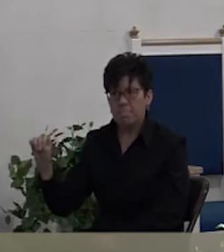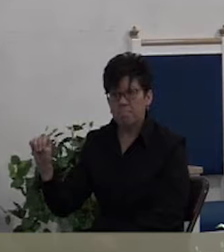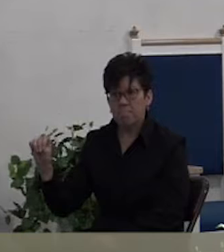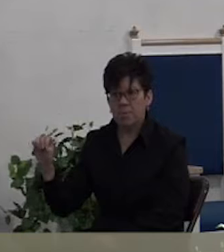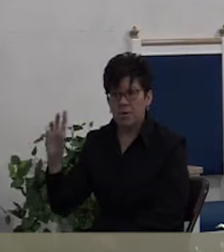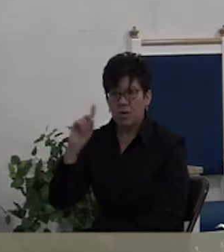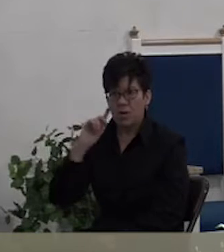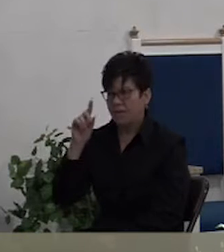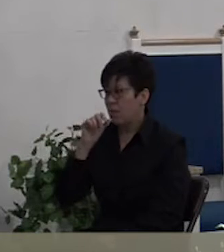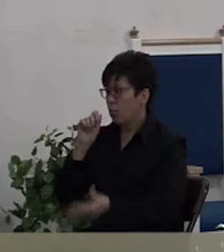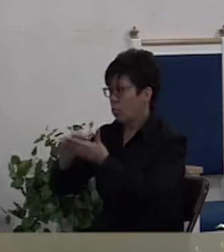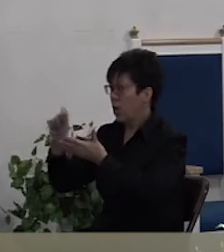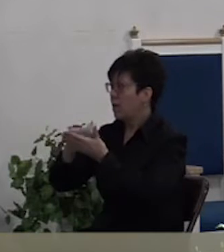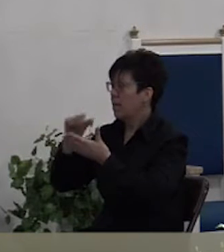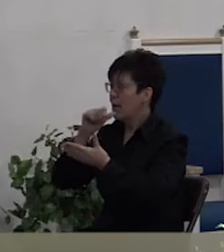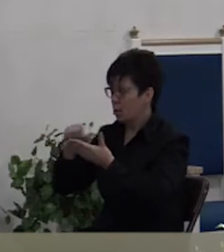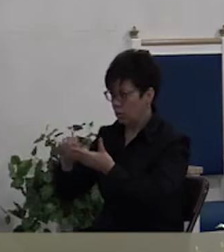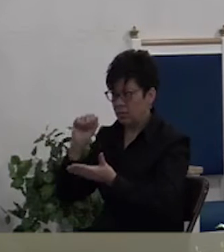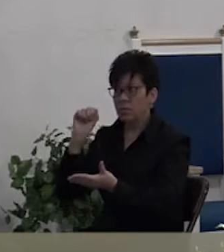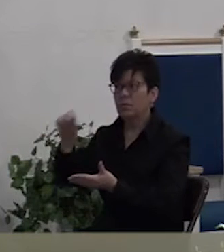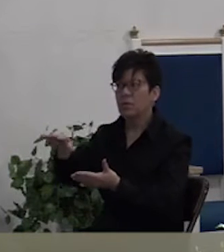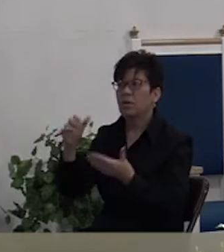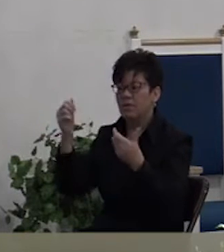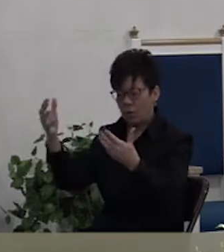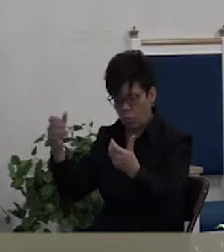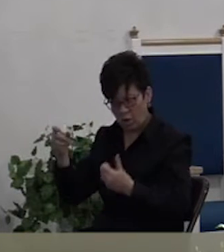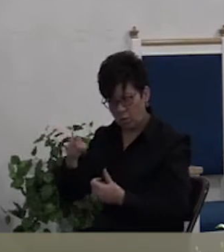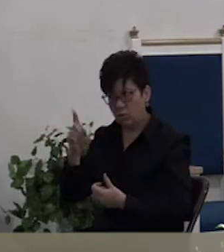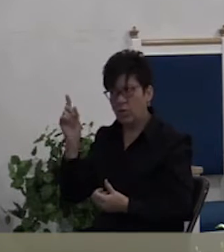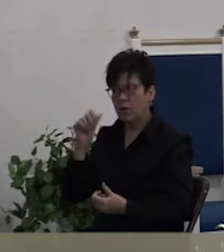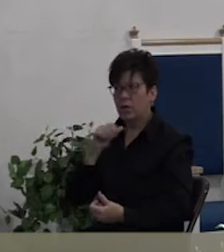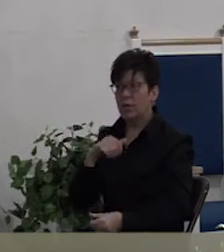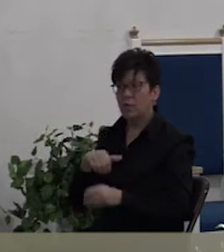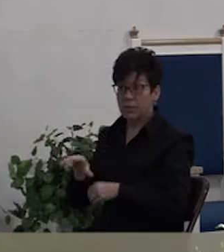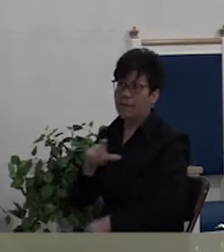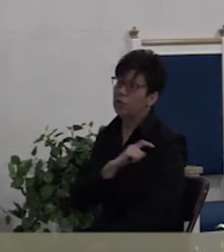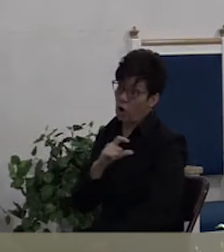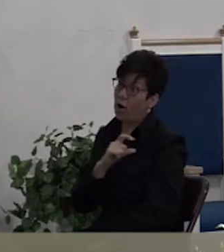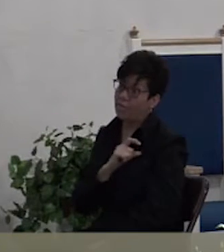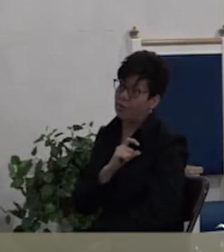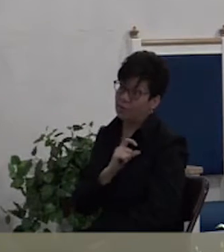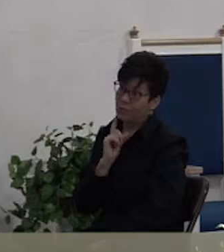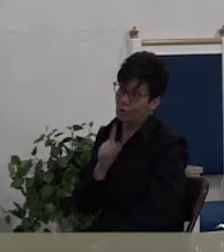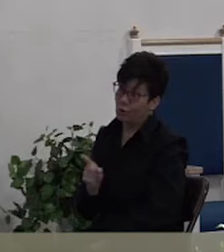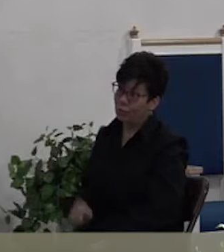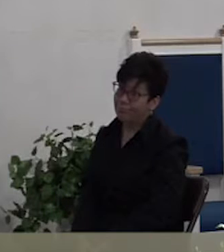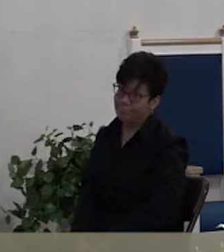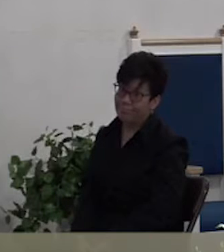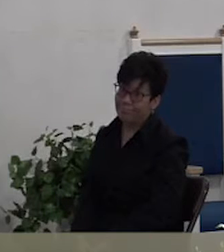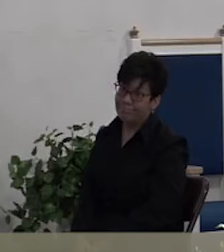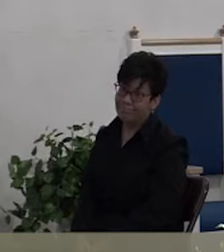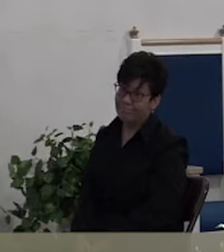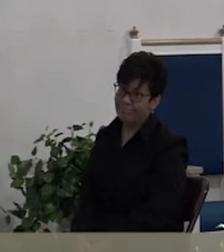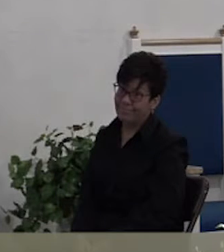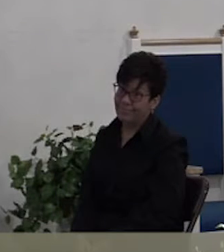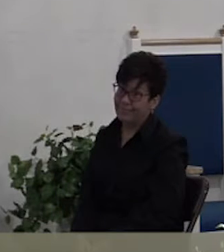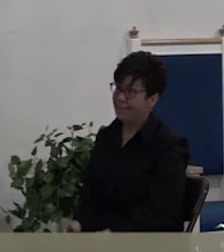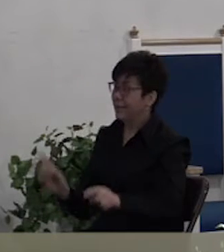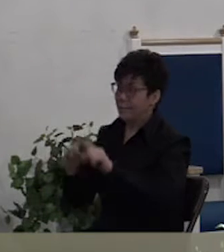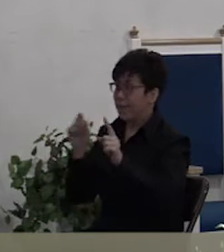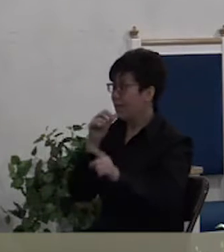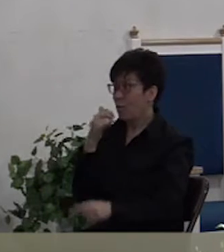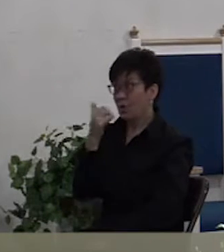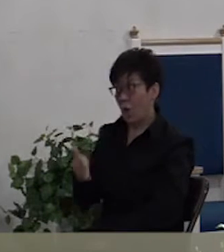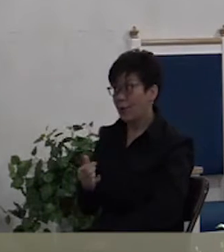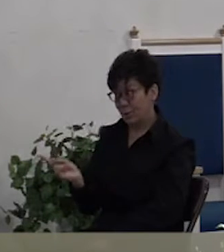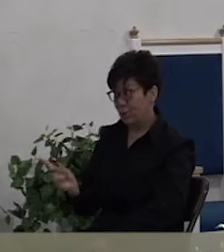they will write you letters. If they want you, they'll send the sheriff out after you. But they're not going to be calling you.